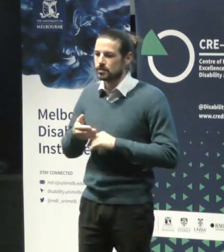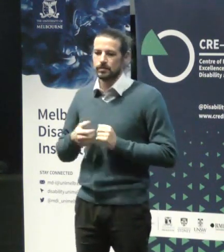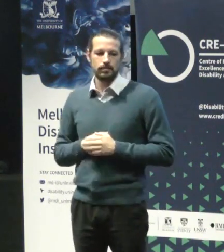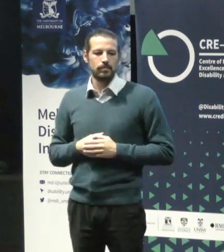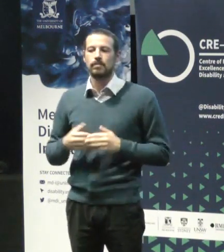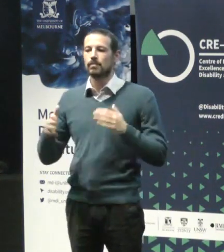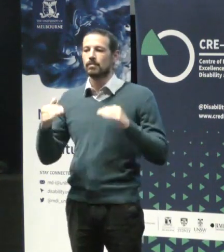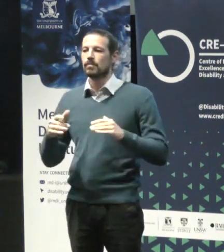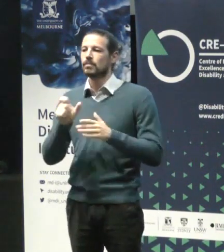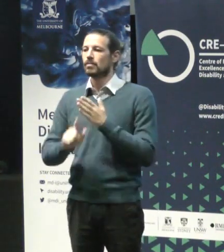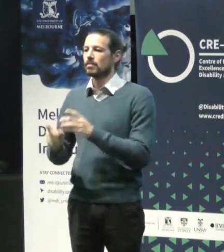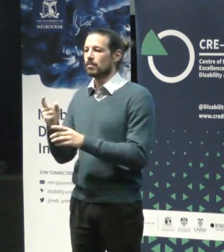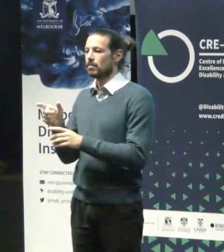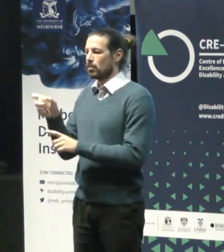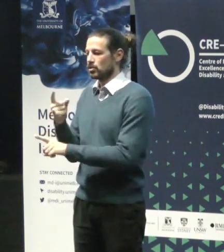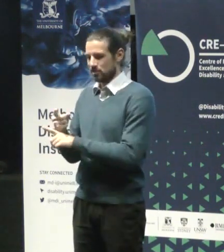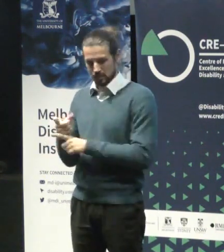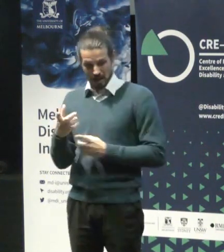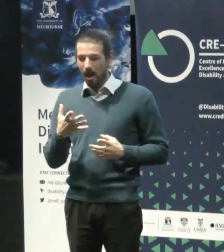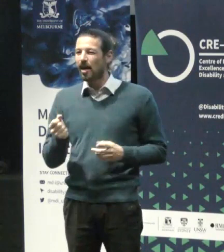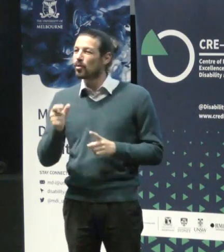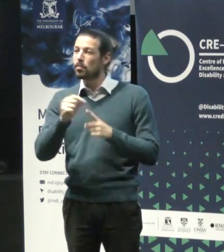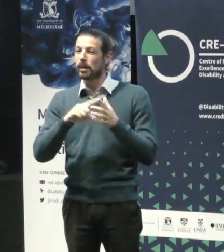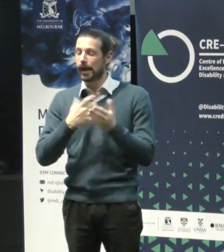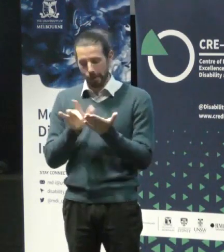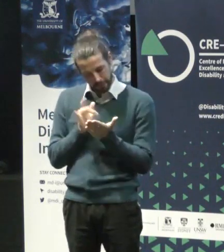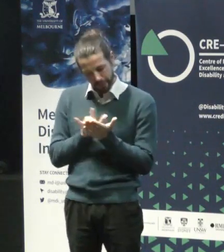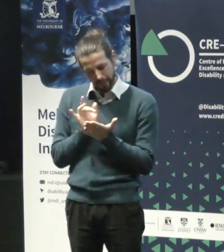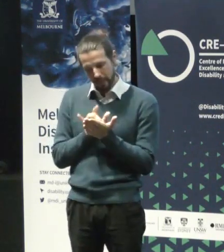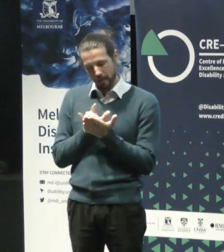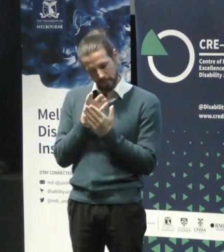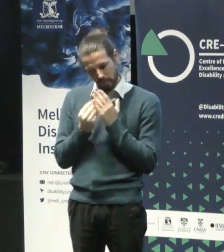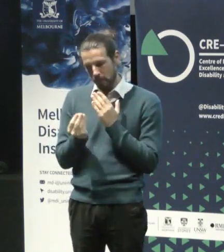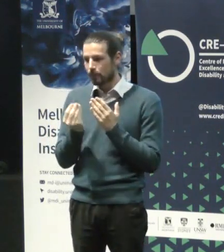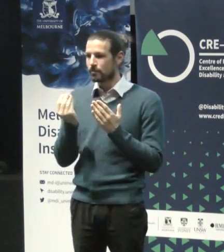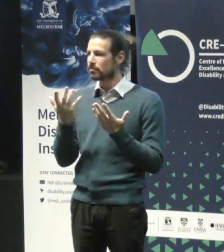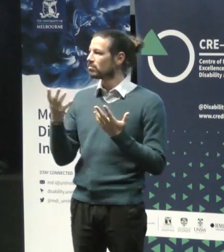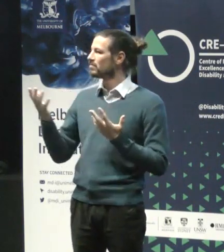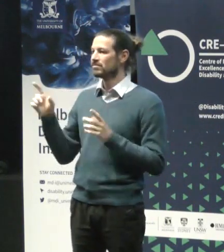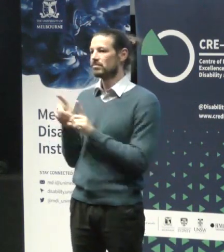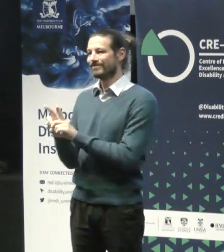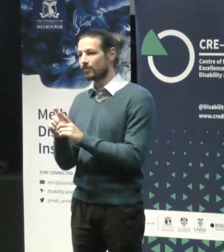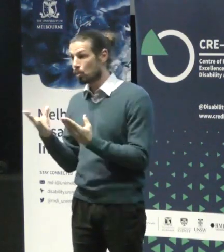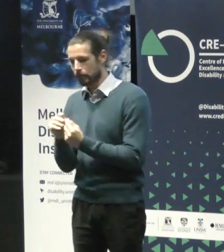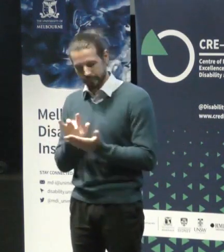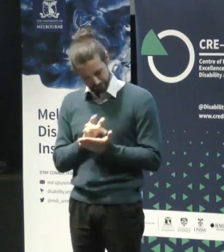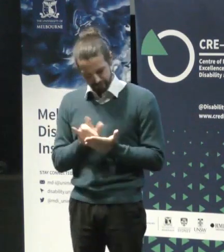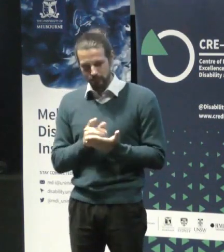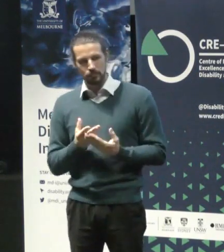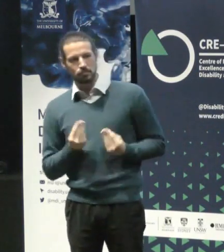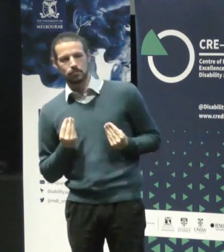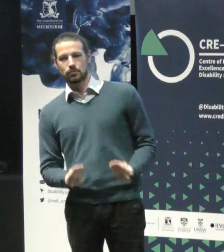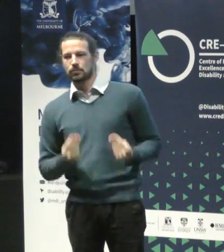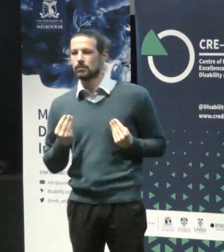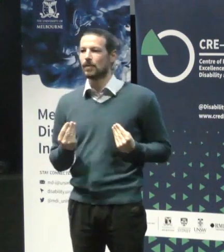person saying, I've got a PA, he just won't leave his phone, you know, constantly on his phone, even in a social environment, he'll be on his phone. I don't like it, but there's